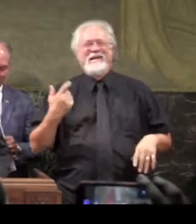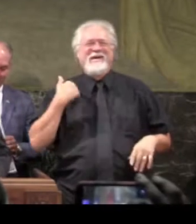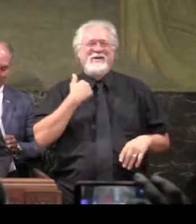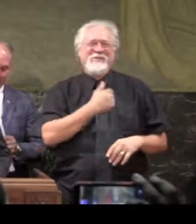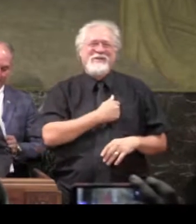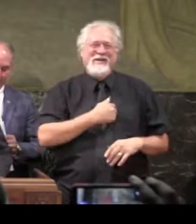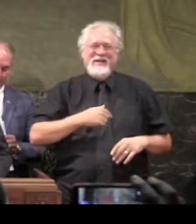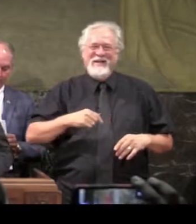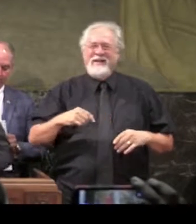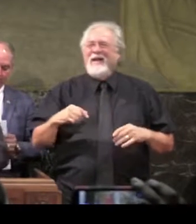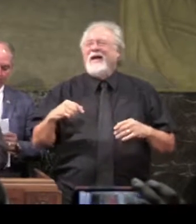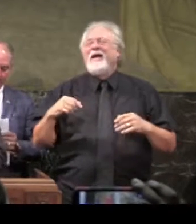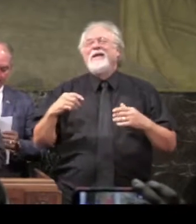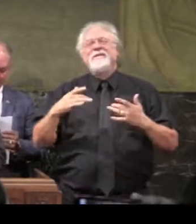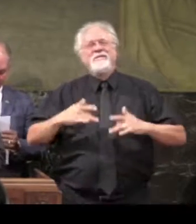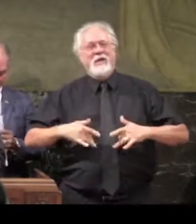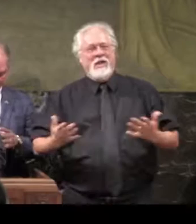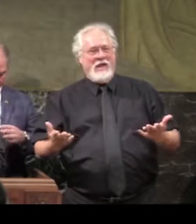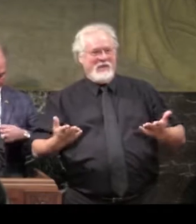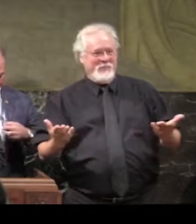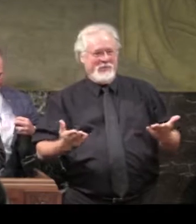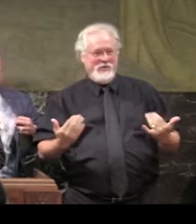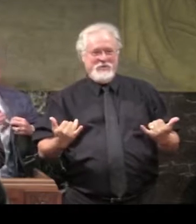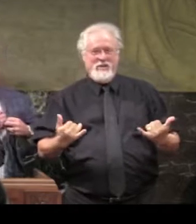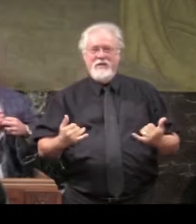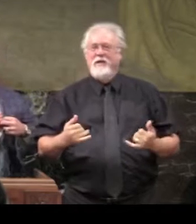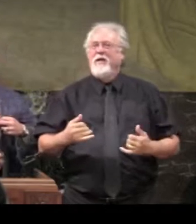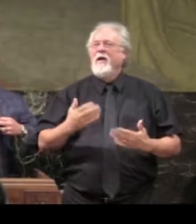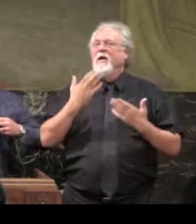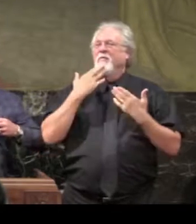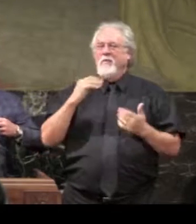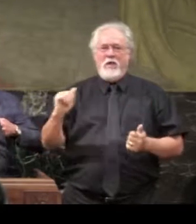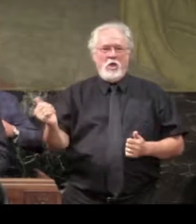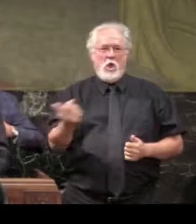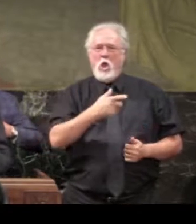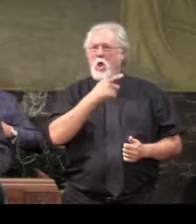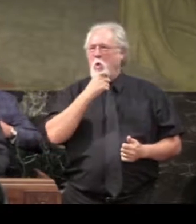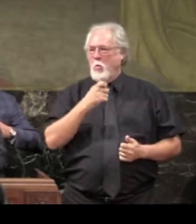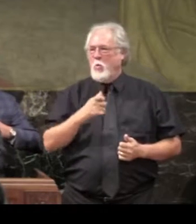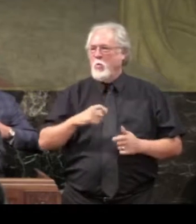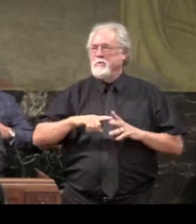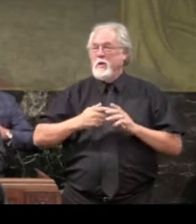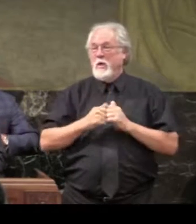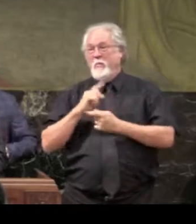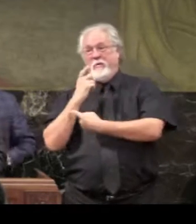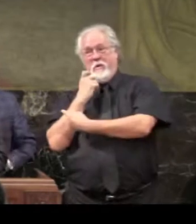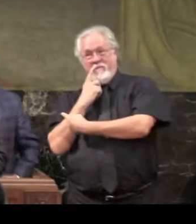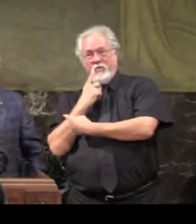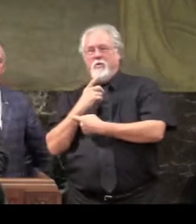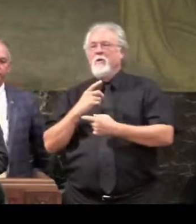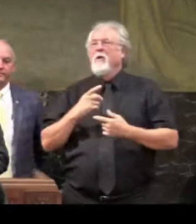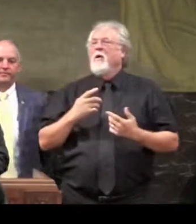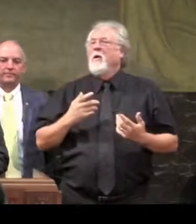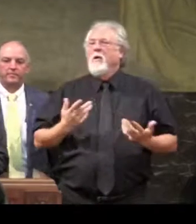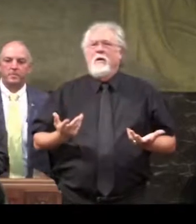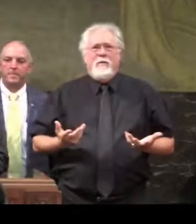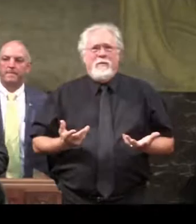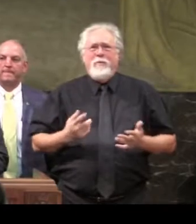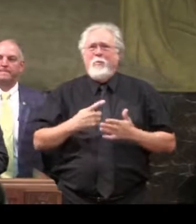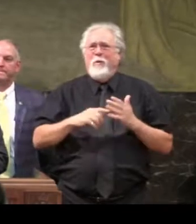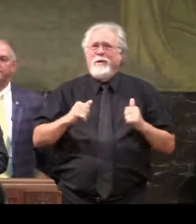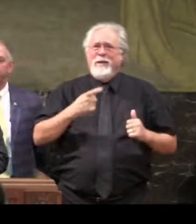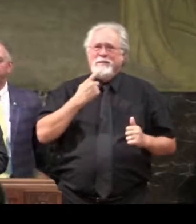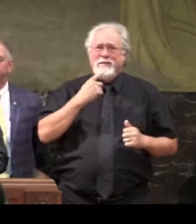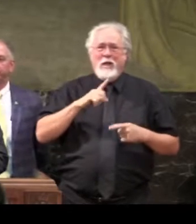We are so delighted to be here today, and I want to take this opportunity to thank all of those that have been here, starting with the governor. What can I say about Governor